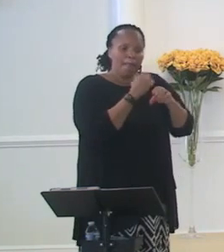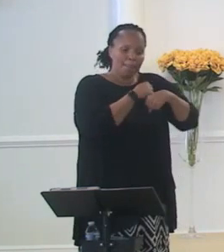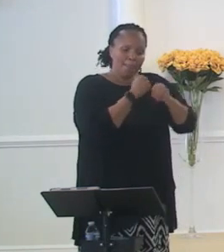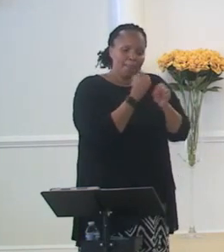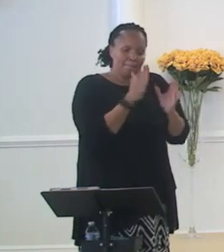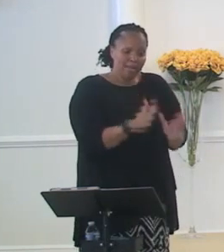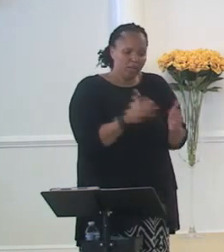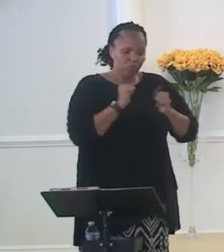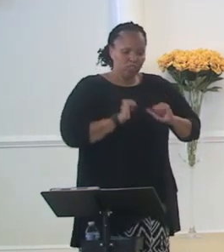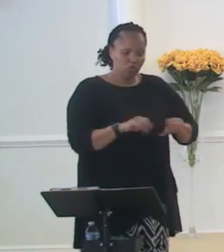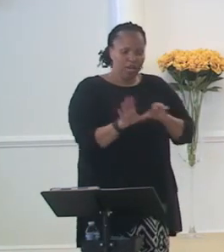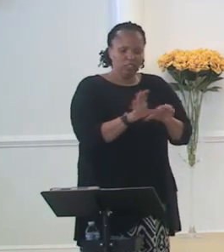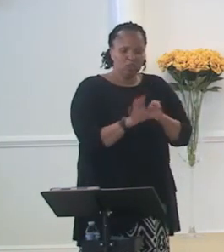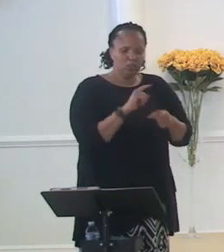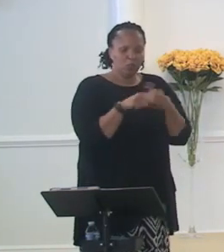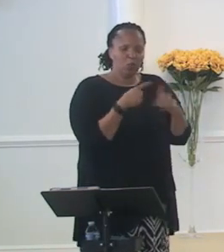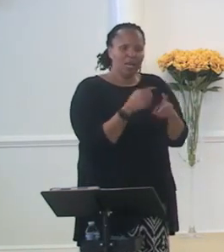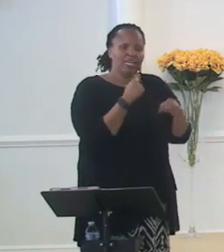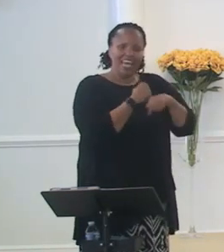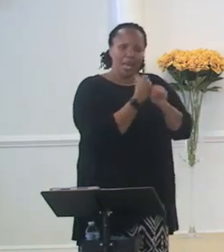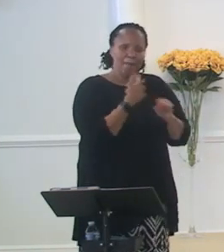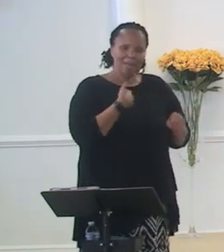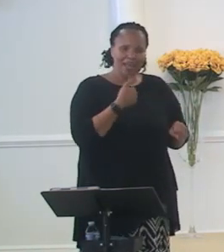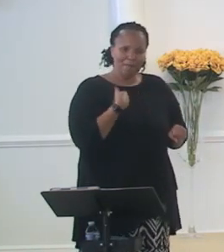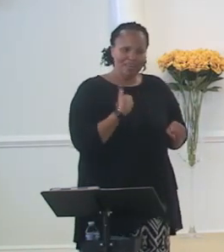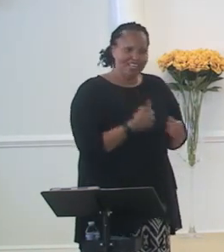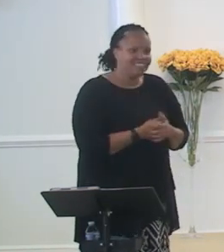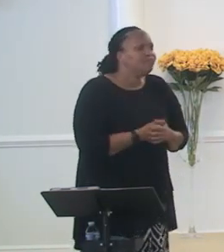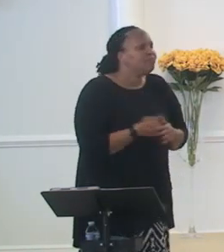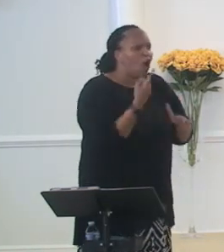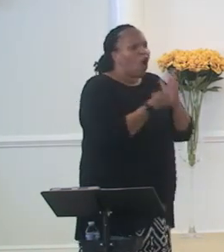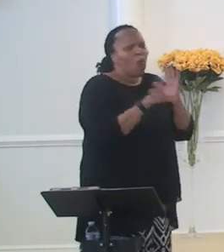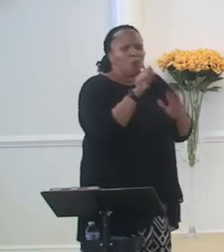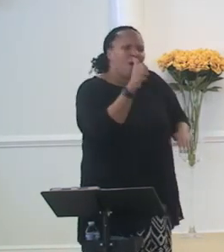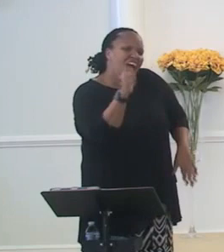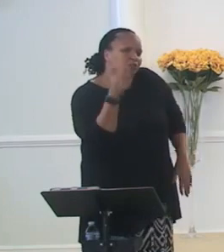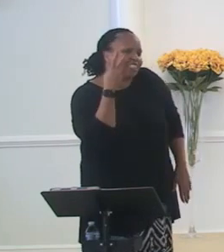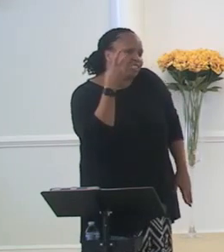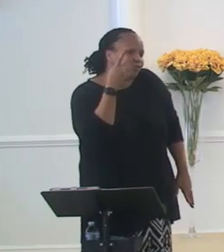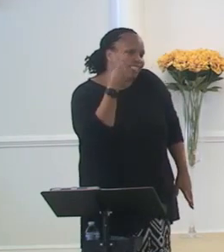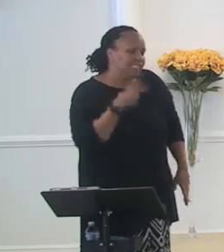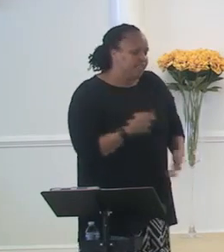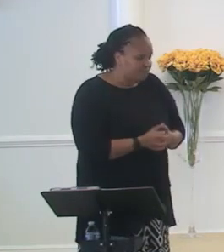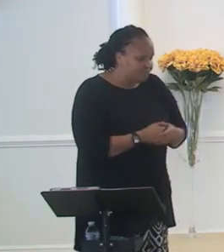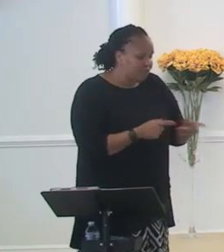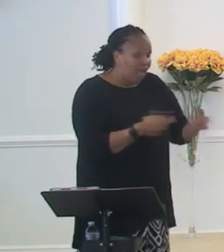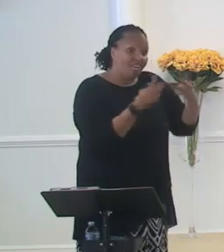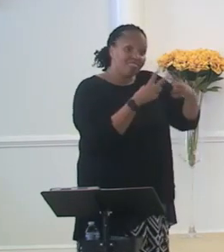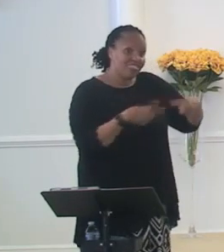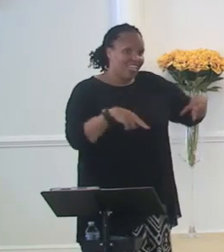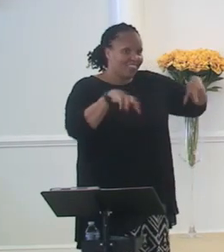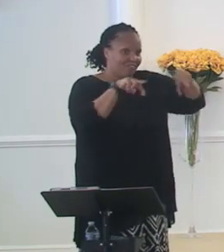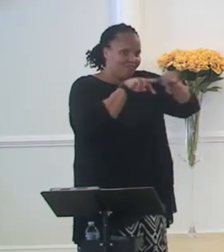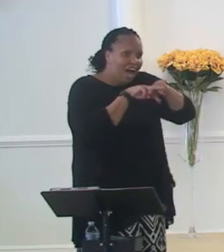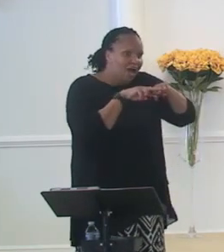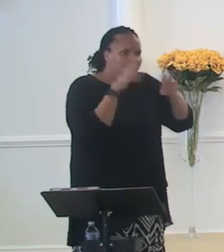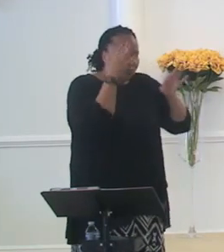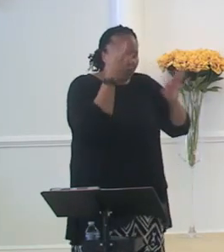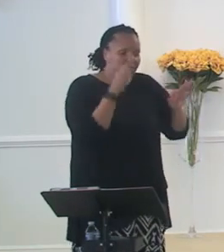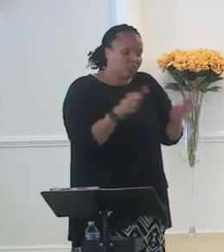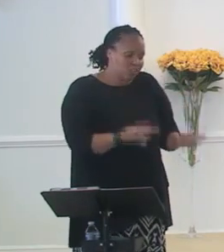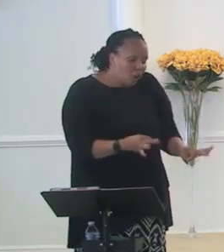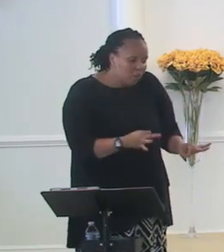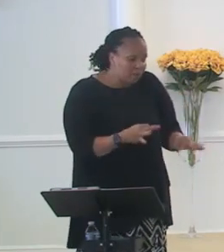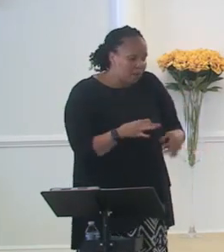potter knew what he had in mind for the clay. What else did you see? That the value was determined by the